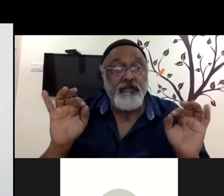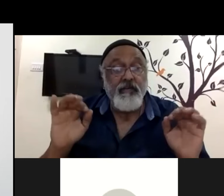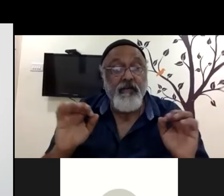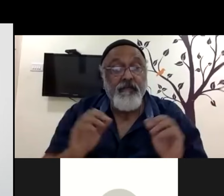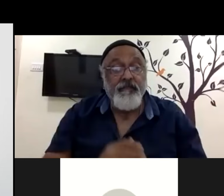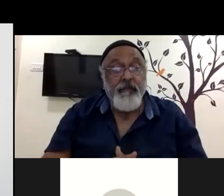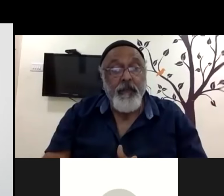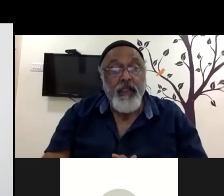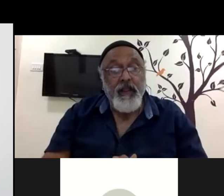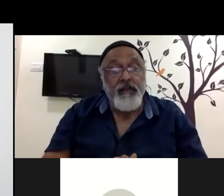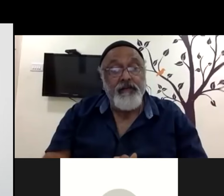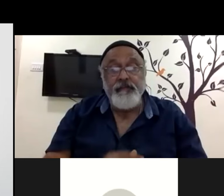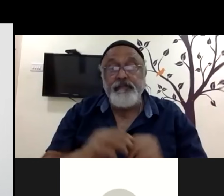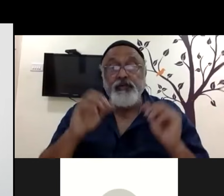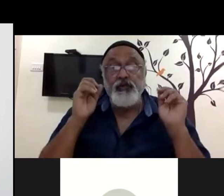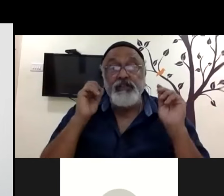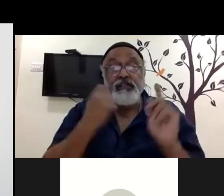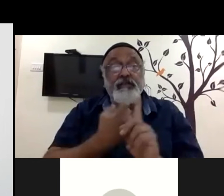Okay, then.